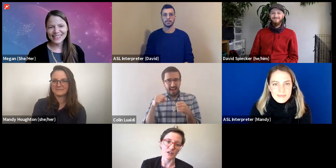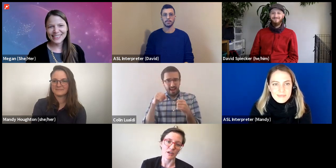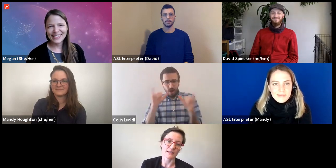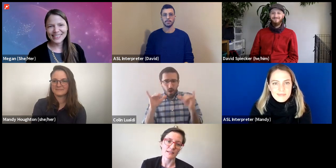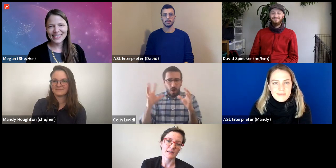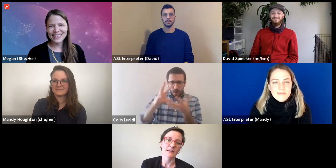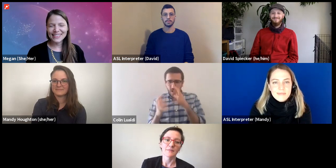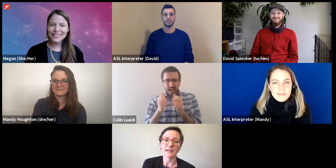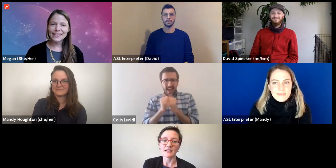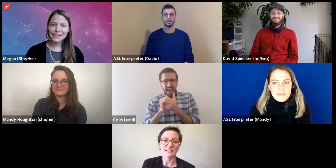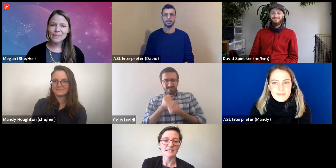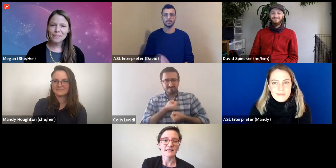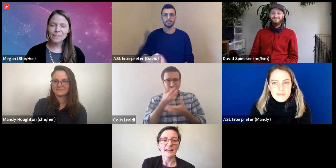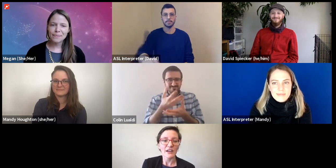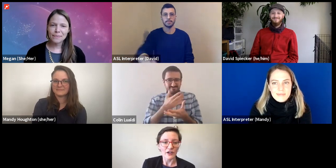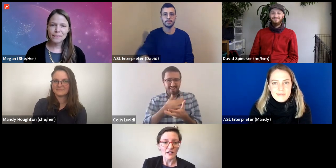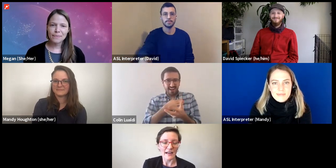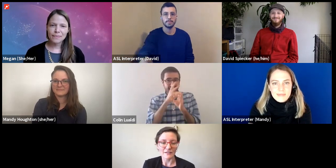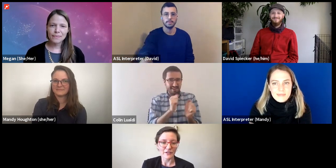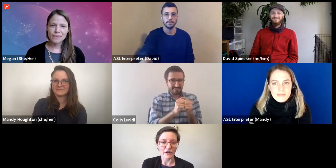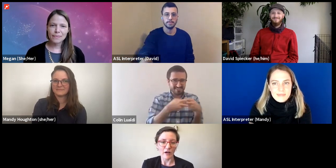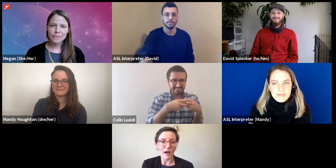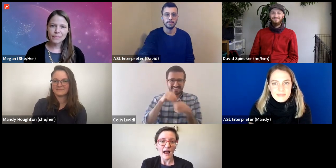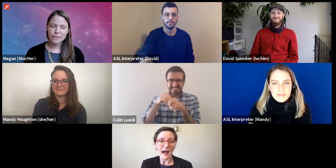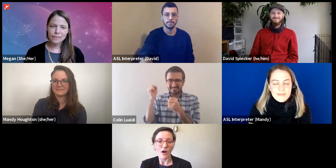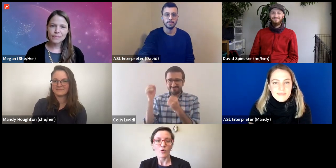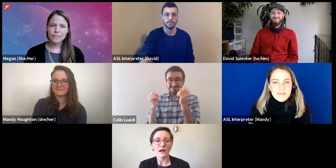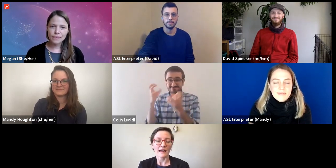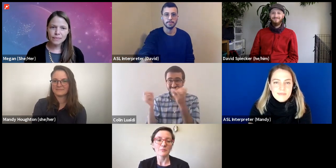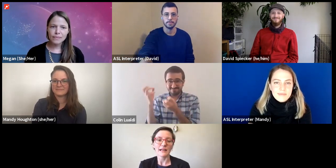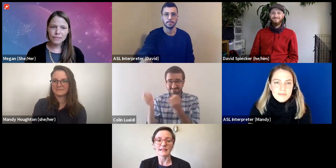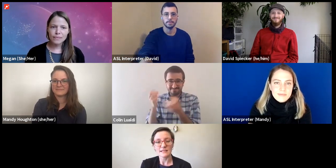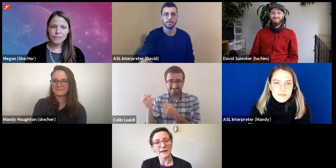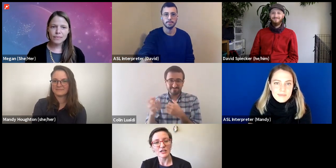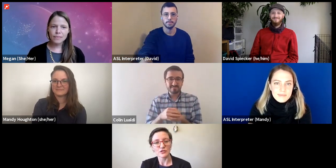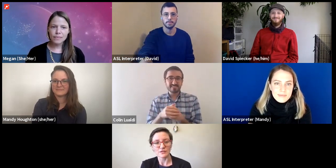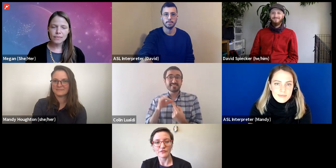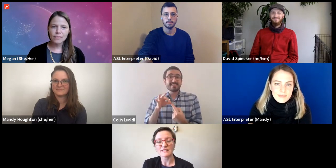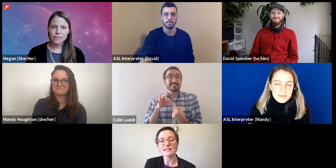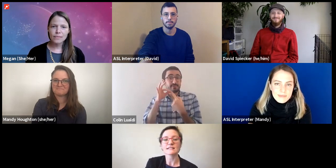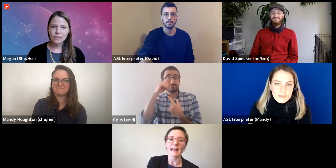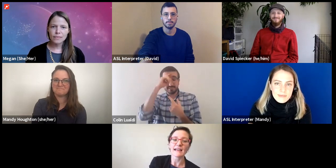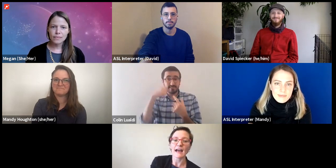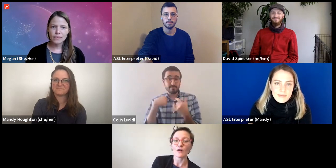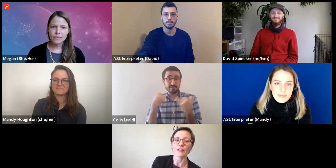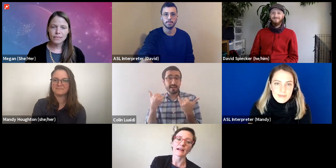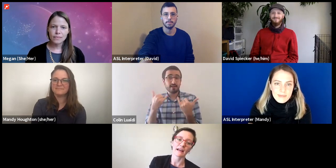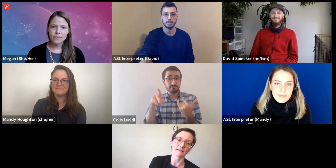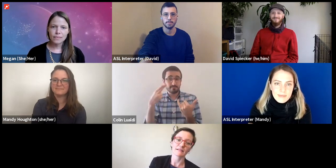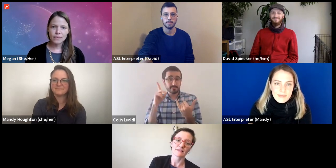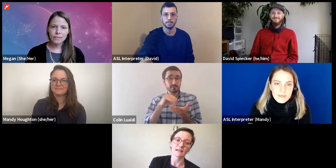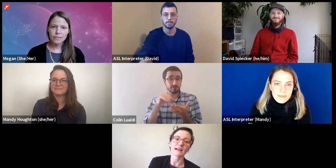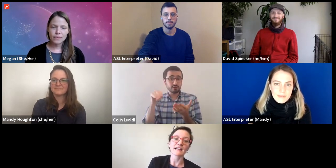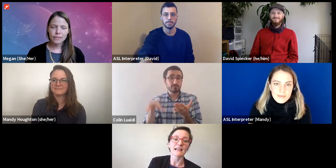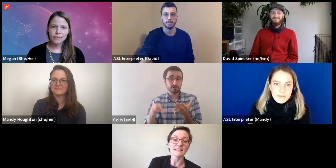in this project because here I can figure out how I can blend my interest with physics and how that